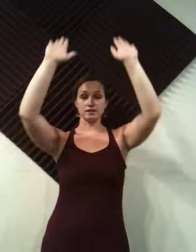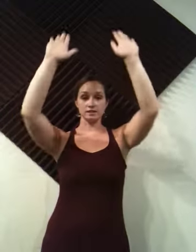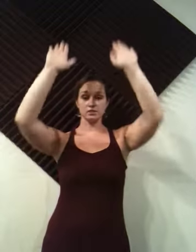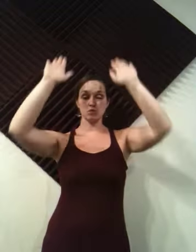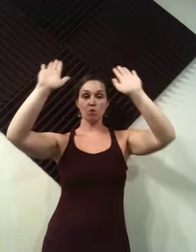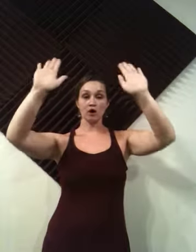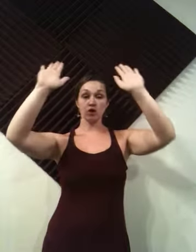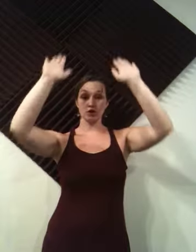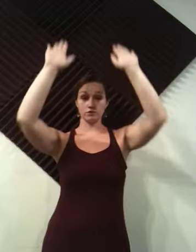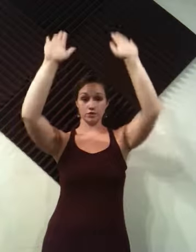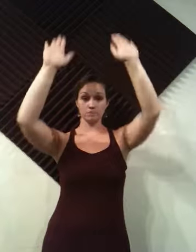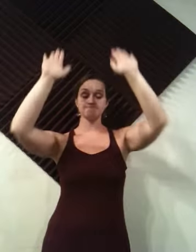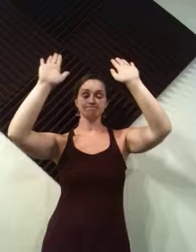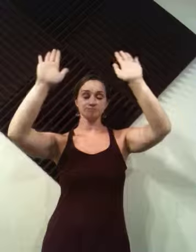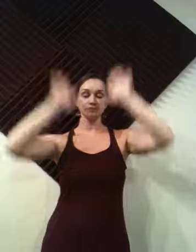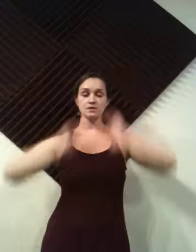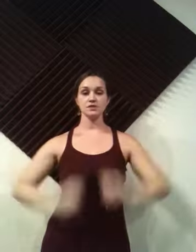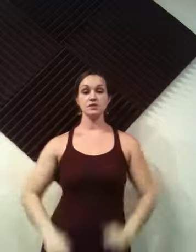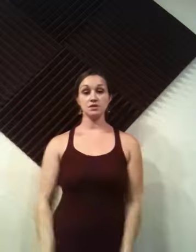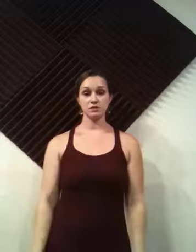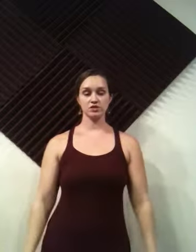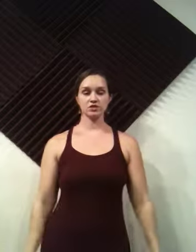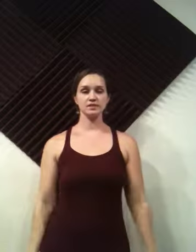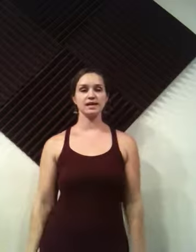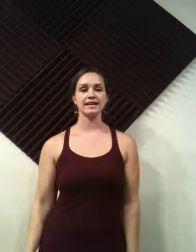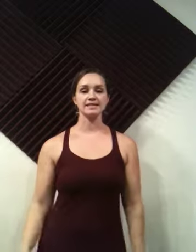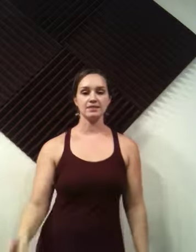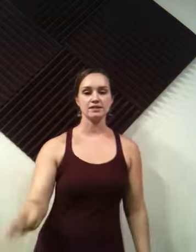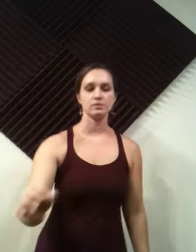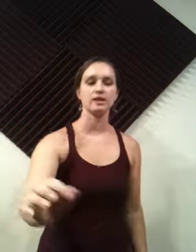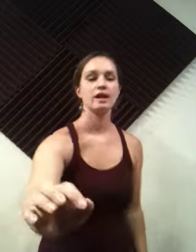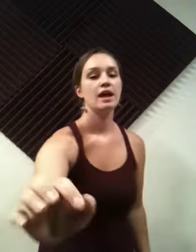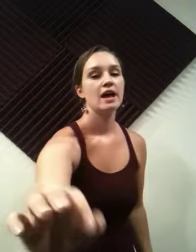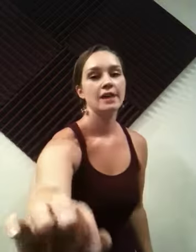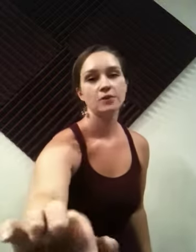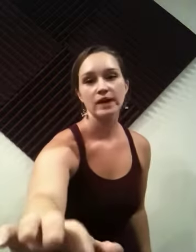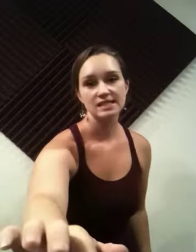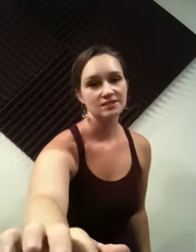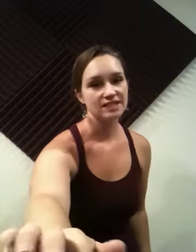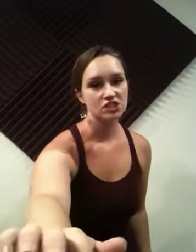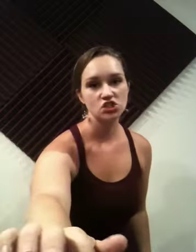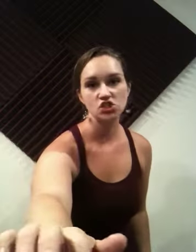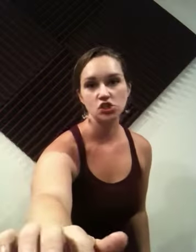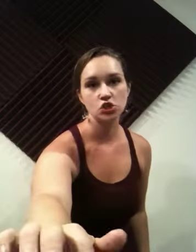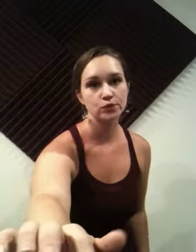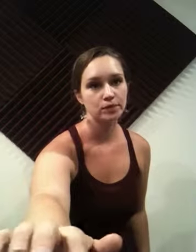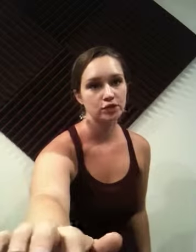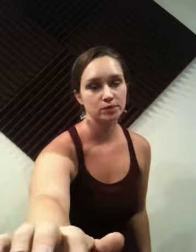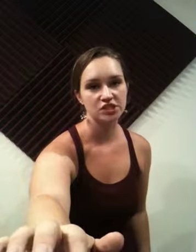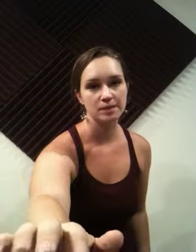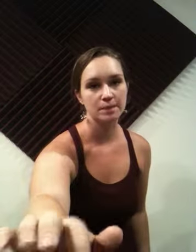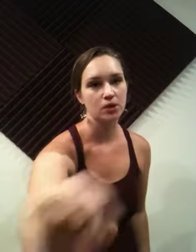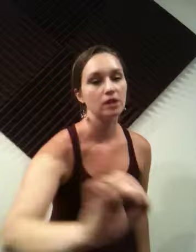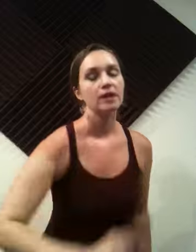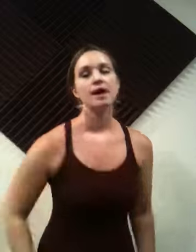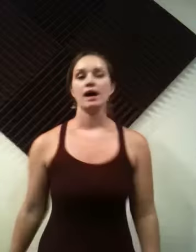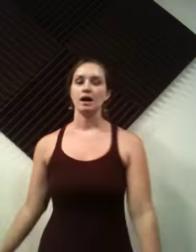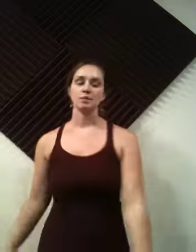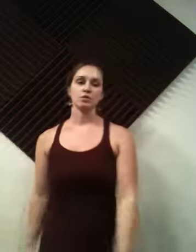this. Wonderful. So those are the two signs in this one. And the rest of it is super duper simple. We're